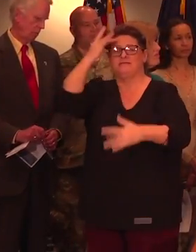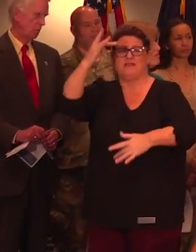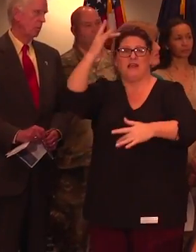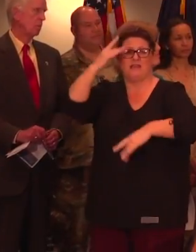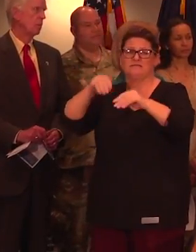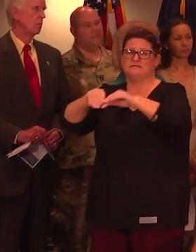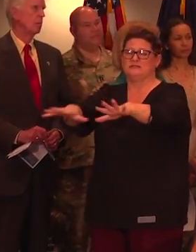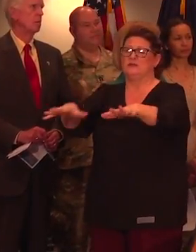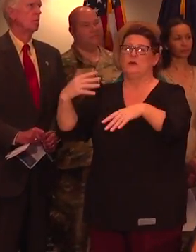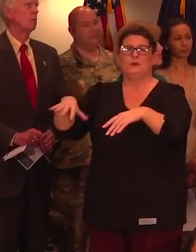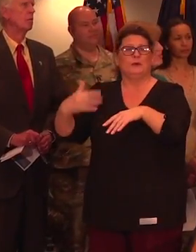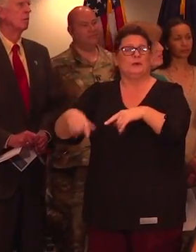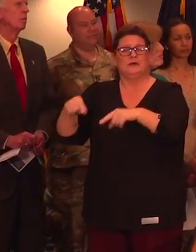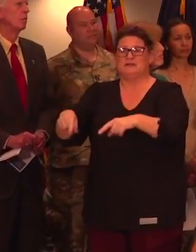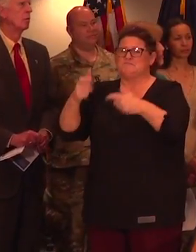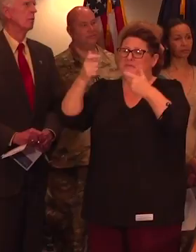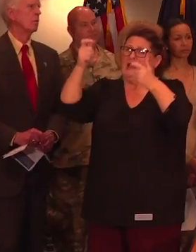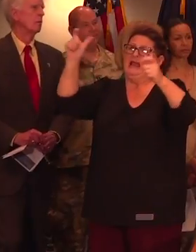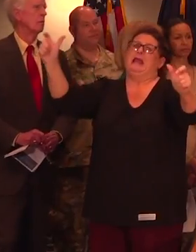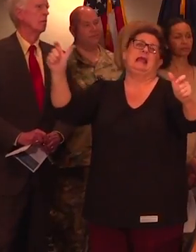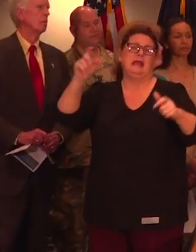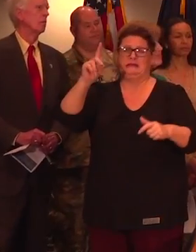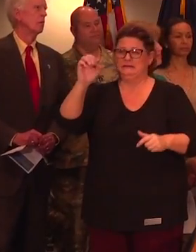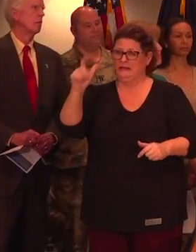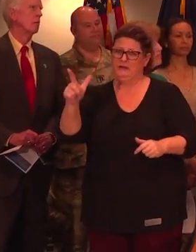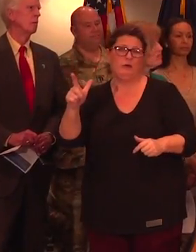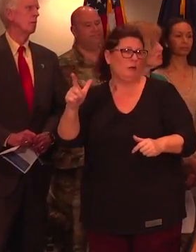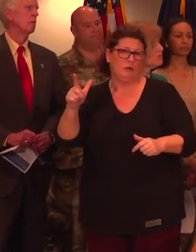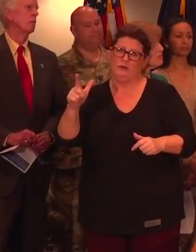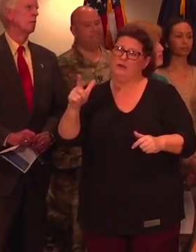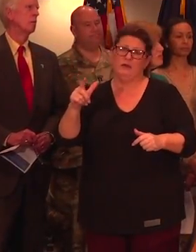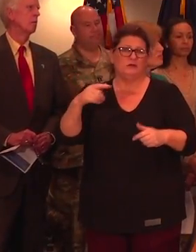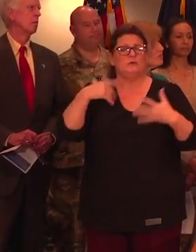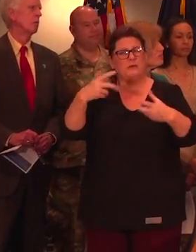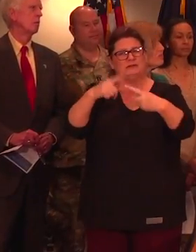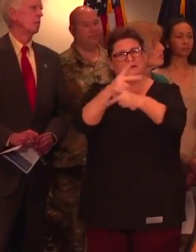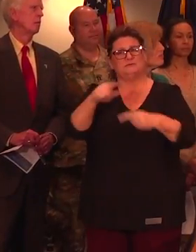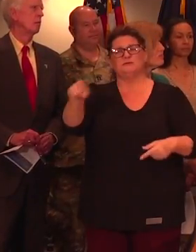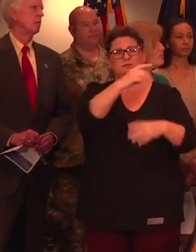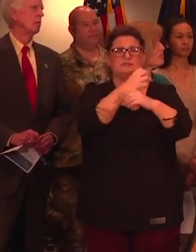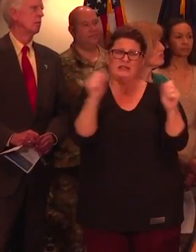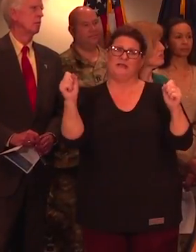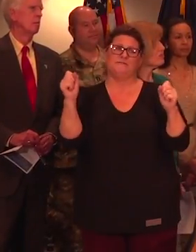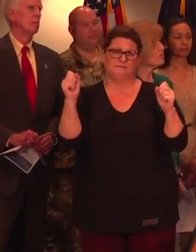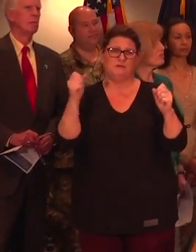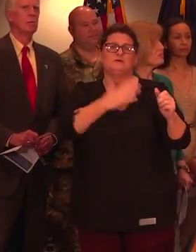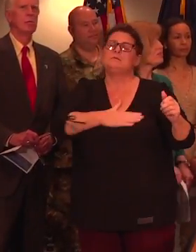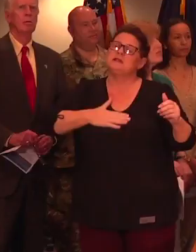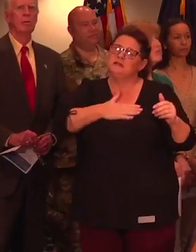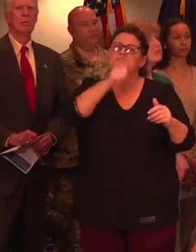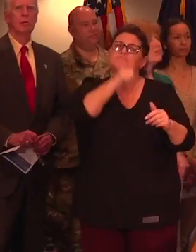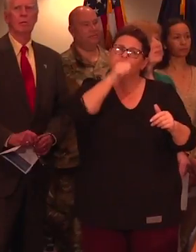virus, is bigger than any sort of irritation or inconvenience that any of us could have. So we are asking people to stick together